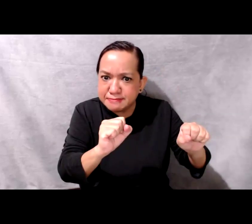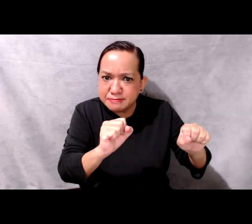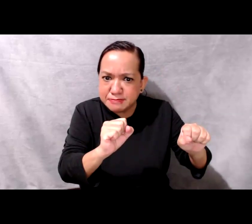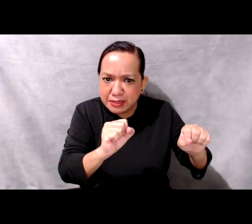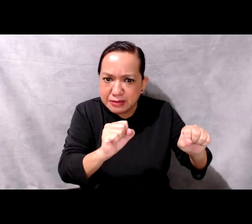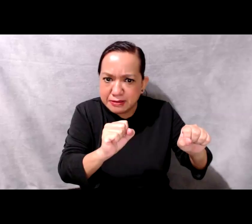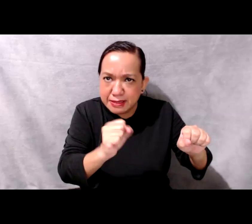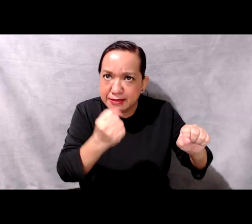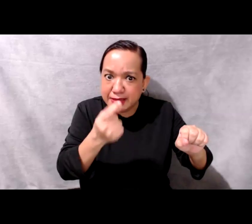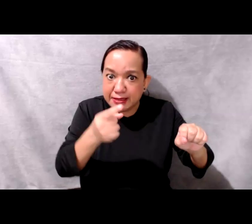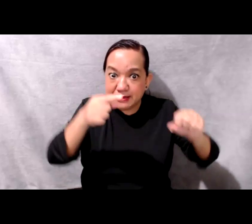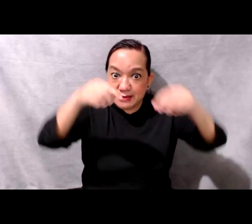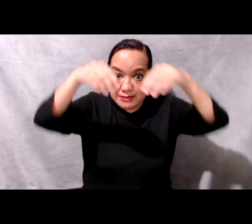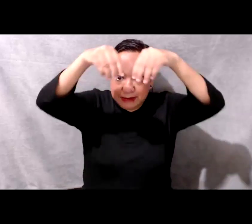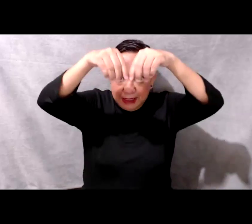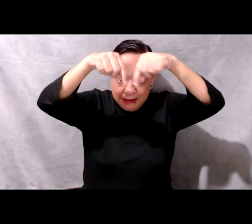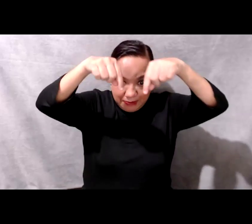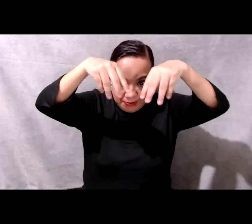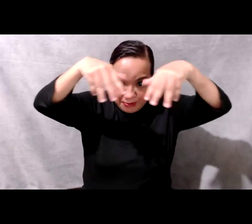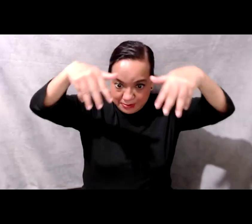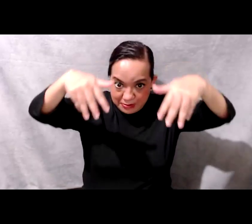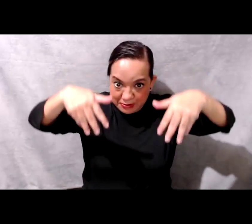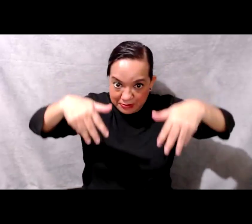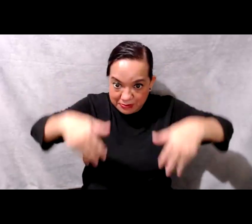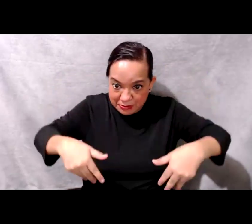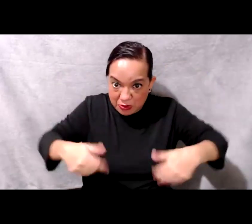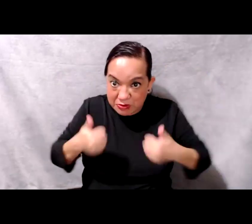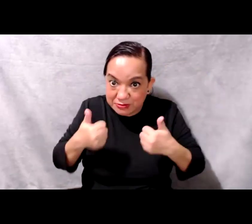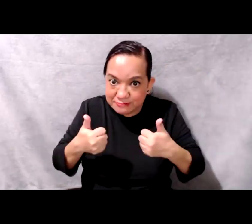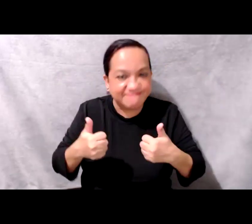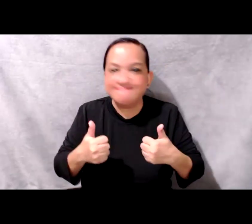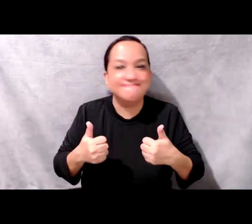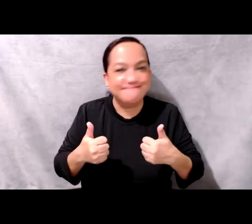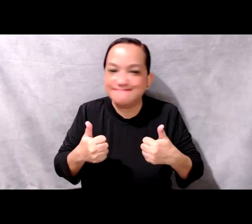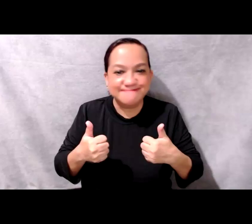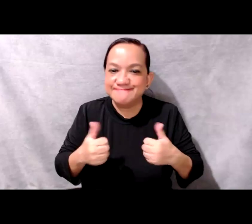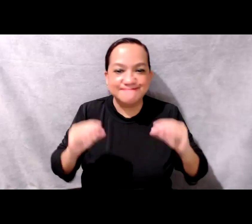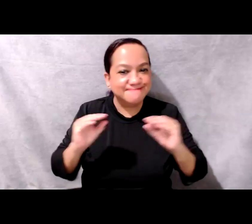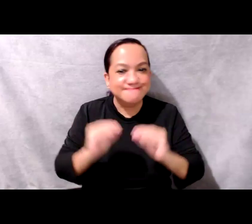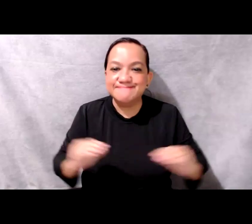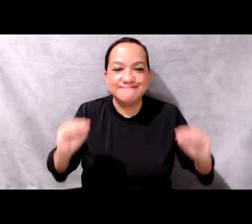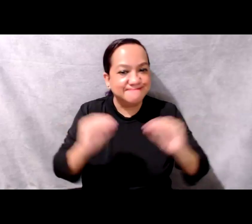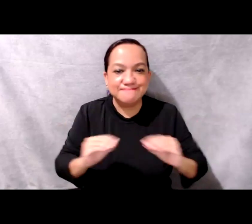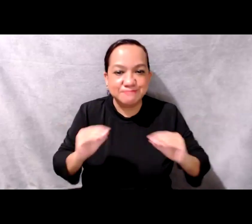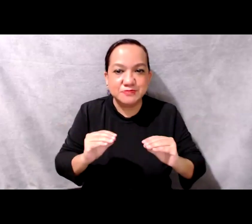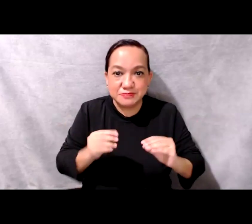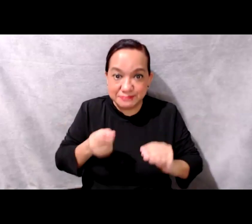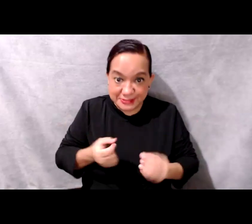that level, if you support the member countries to build the better safeguard, having